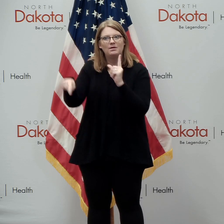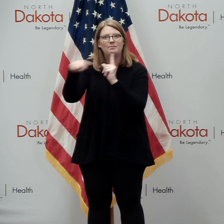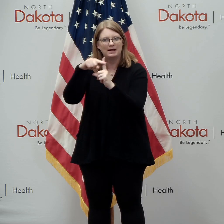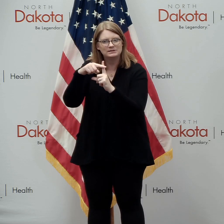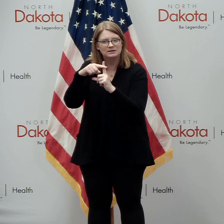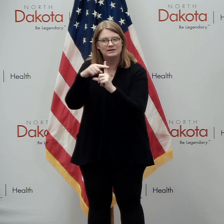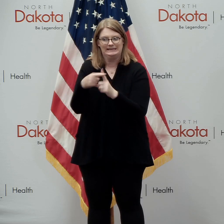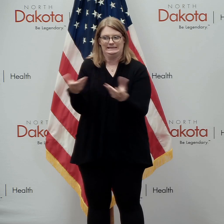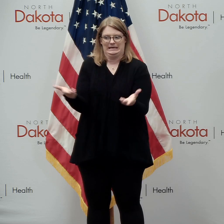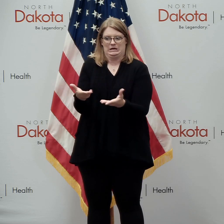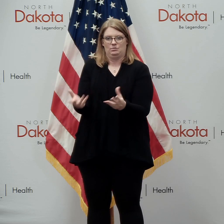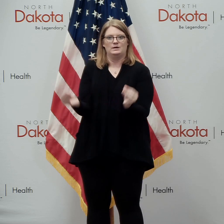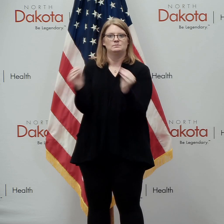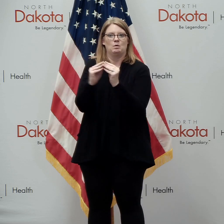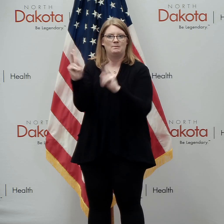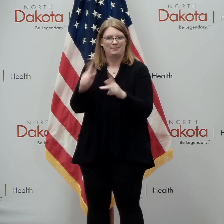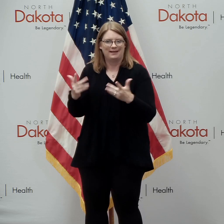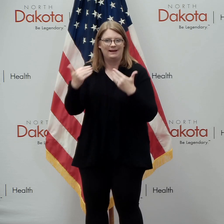prevalence.